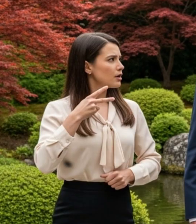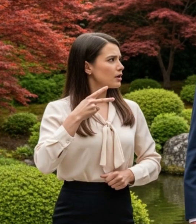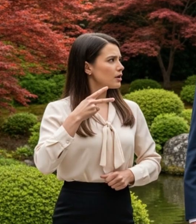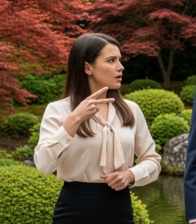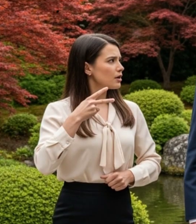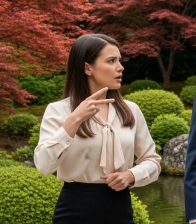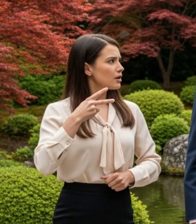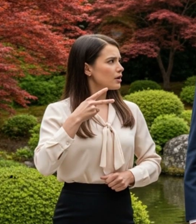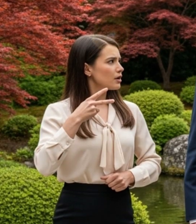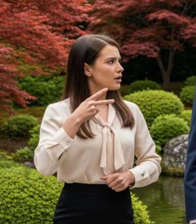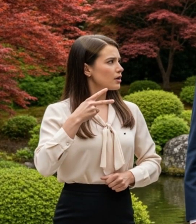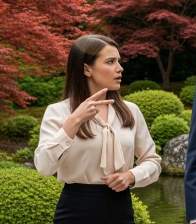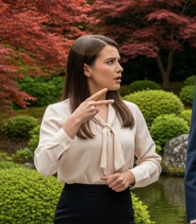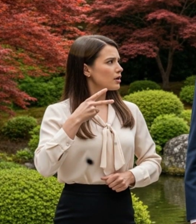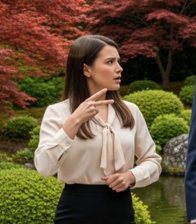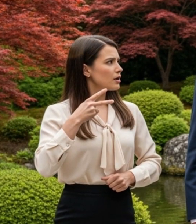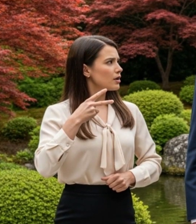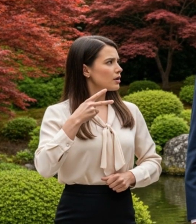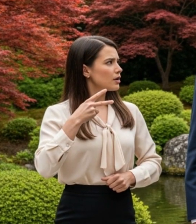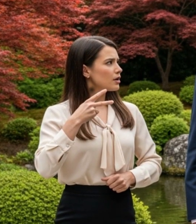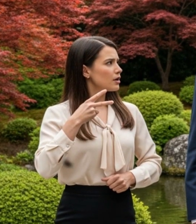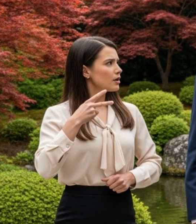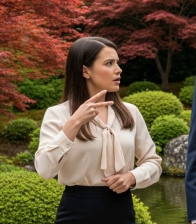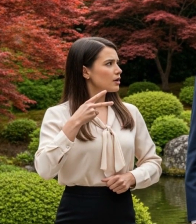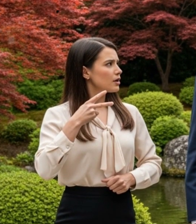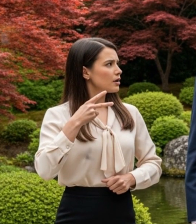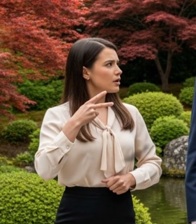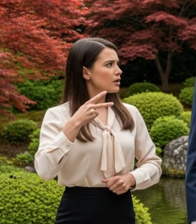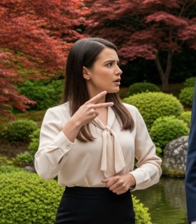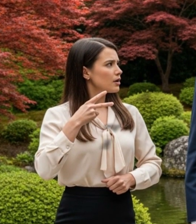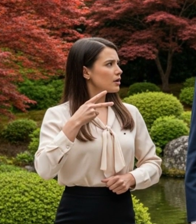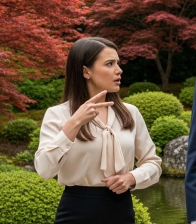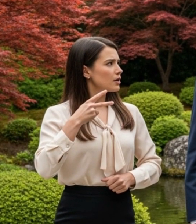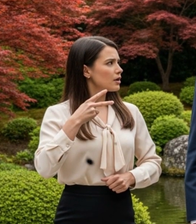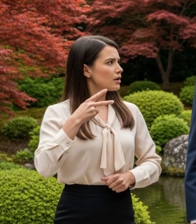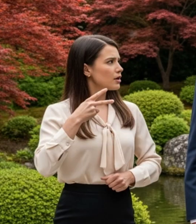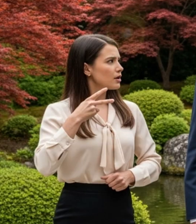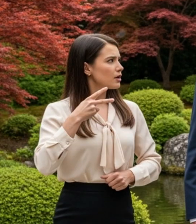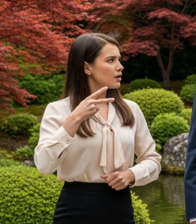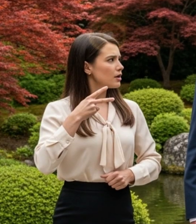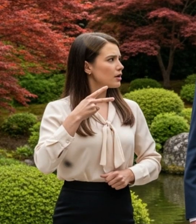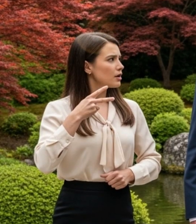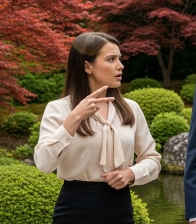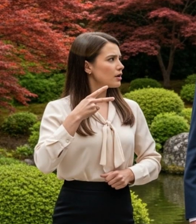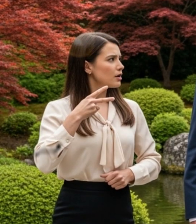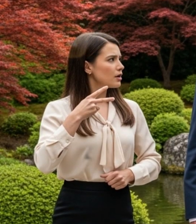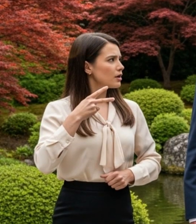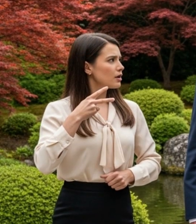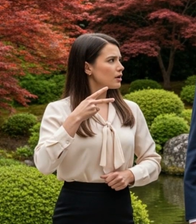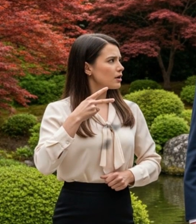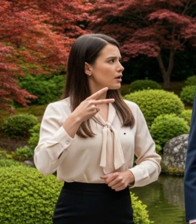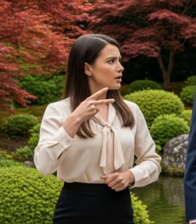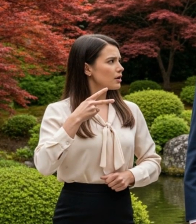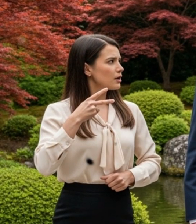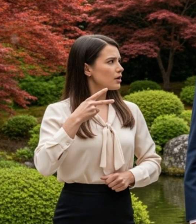to depict a complex chemical reaction. Julian's work, she thought. "Miss Vance, thank you for